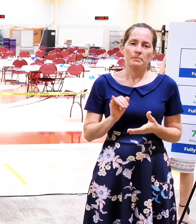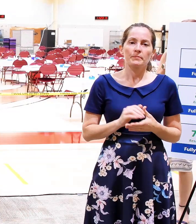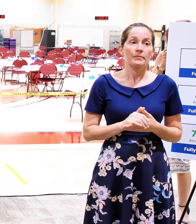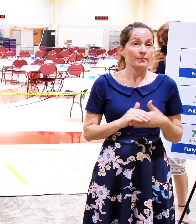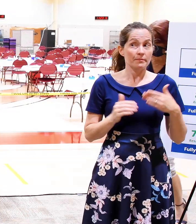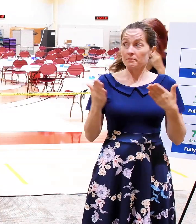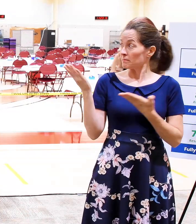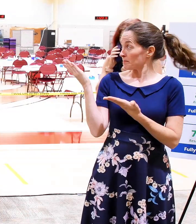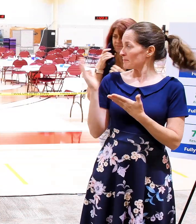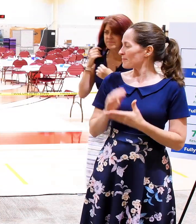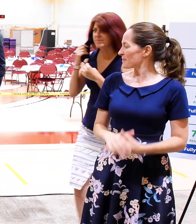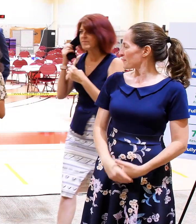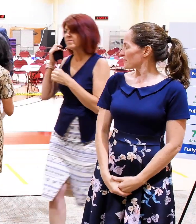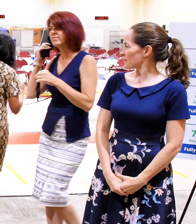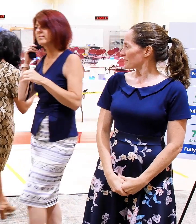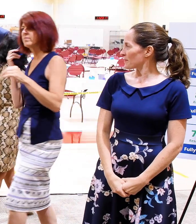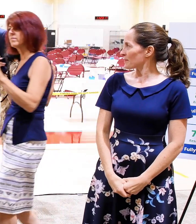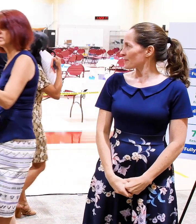Dr. Rossman.